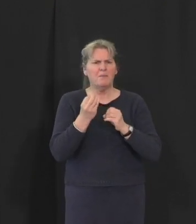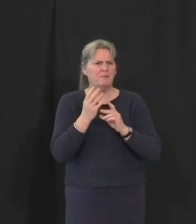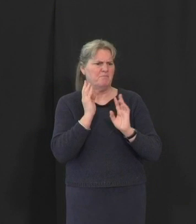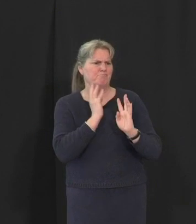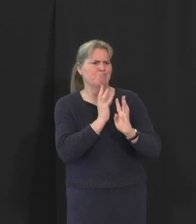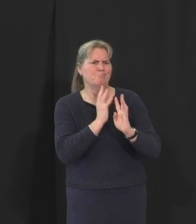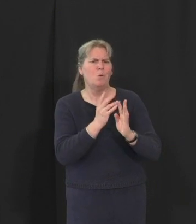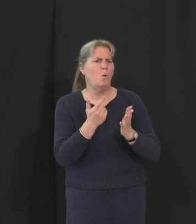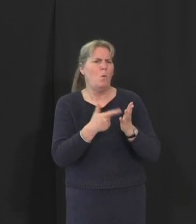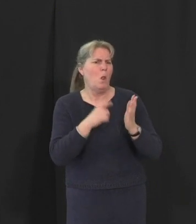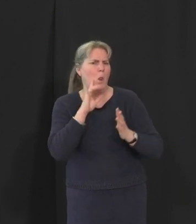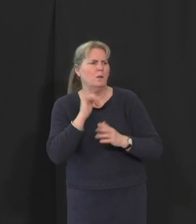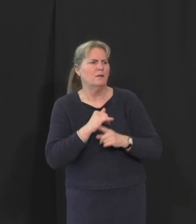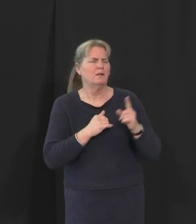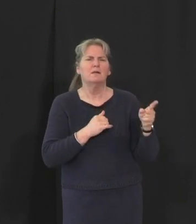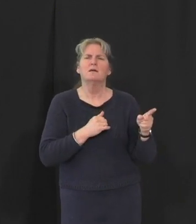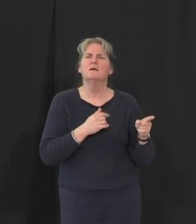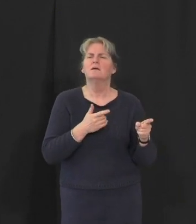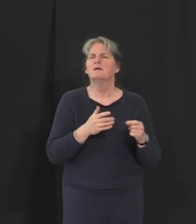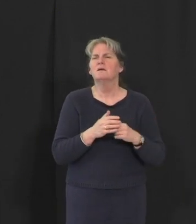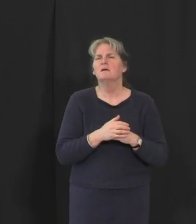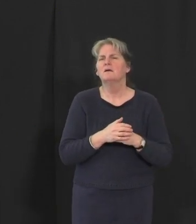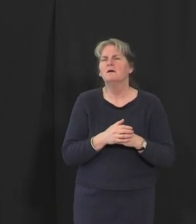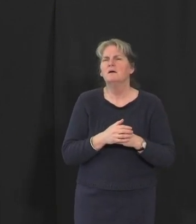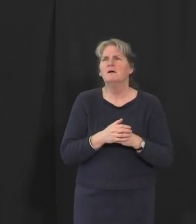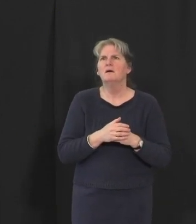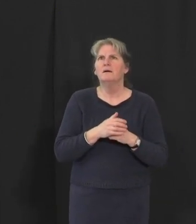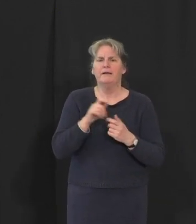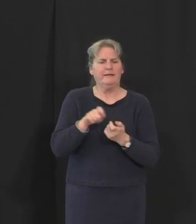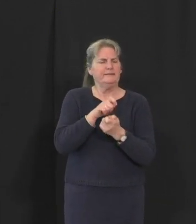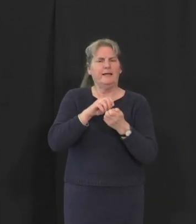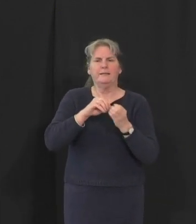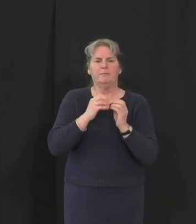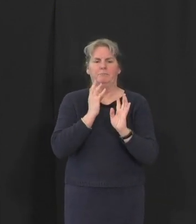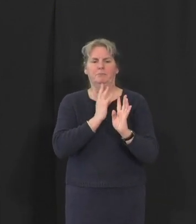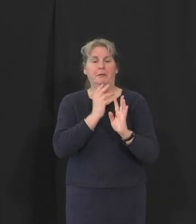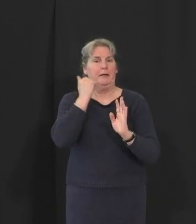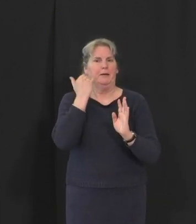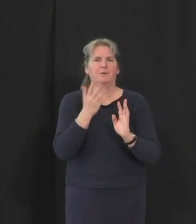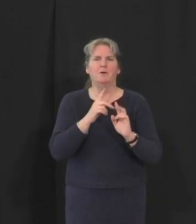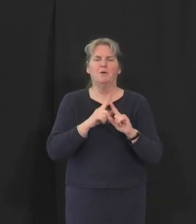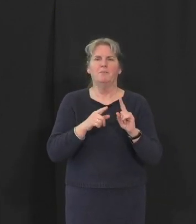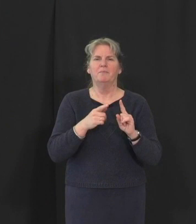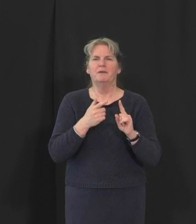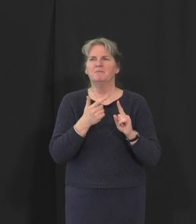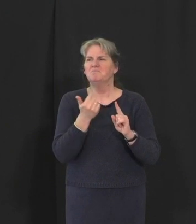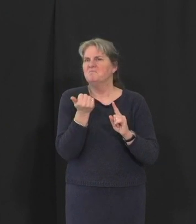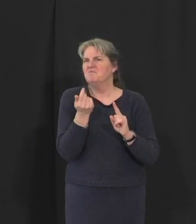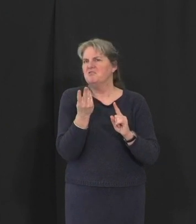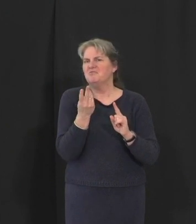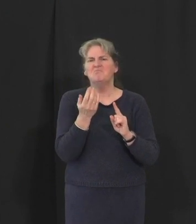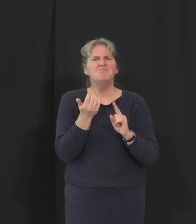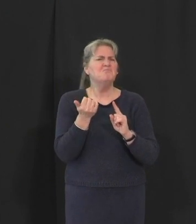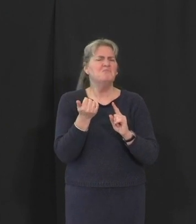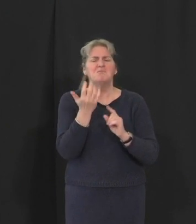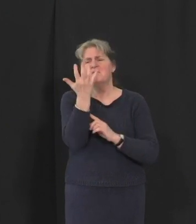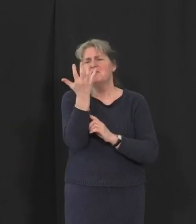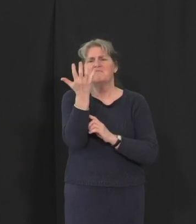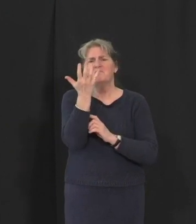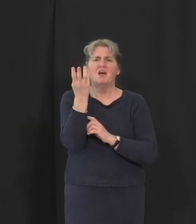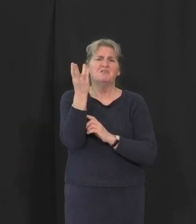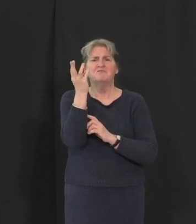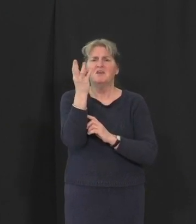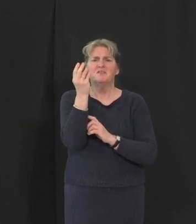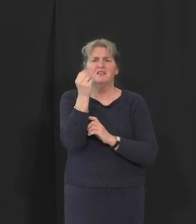anything? Yeah, it's been, I don't have the exact numbers with me. It's been a kind of a handful a day lately, and